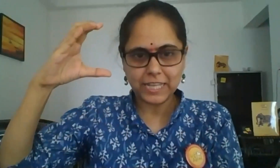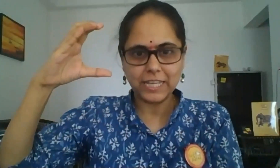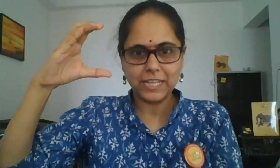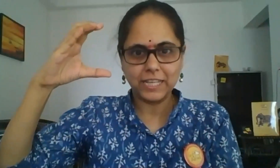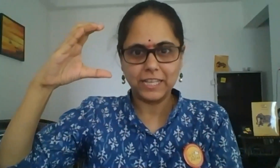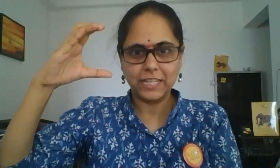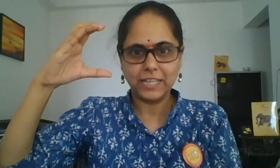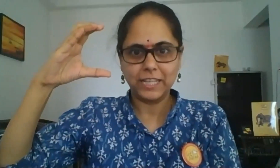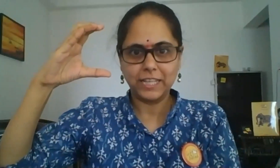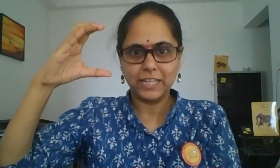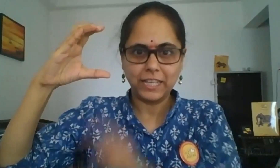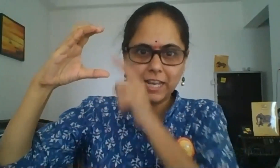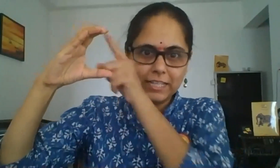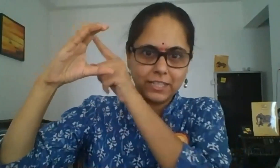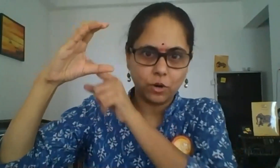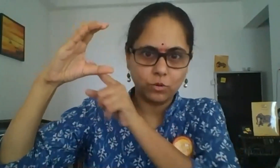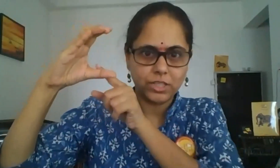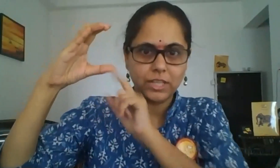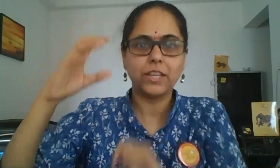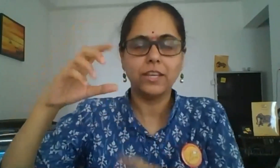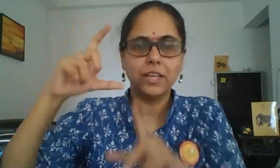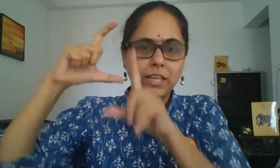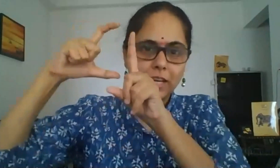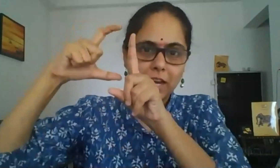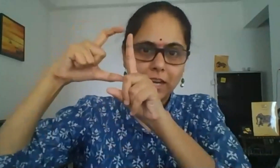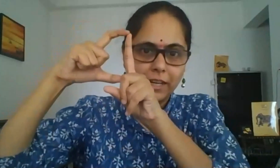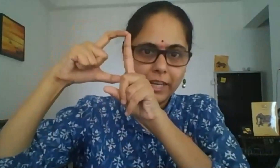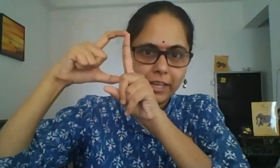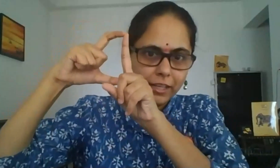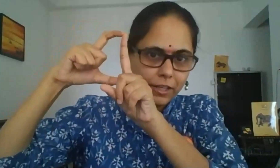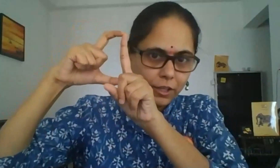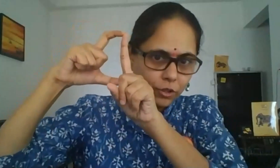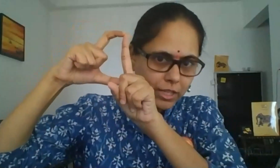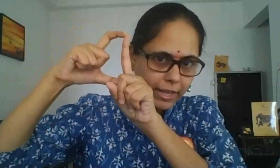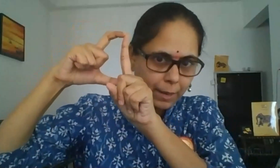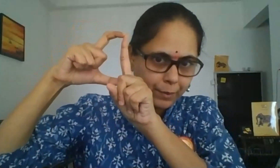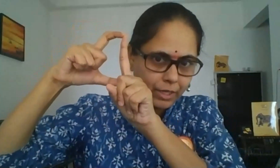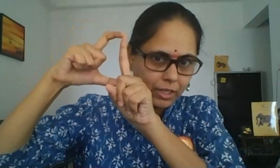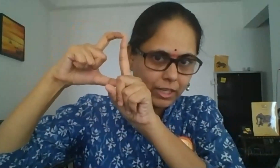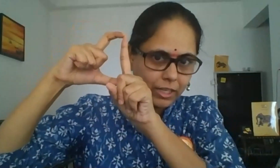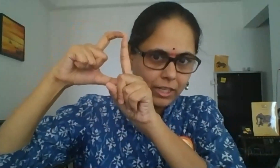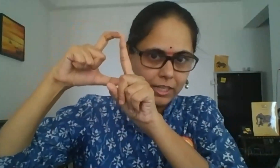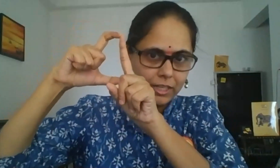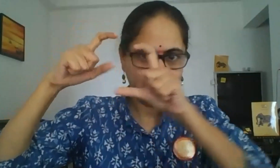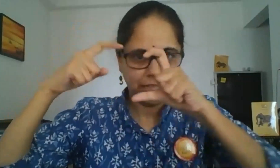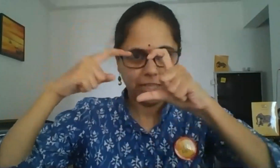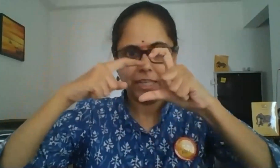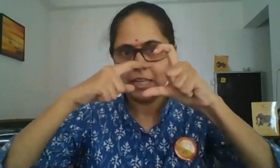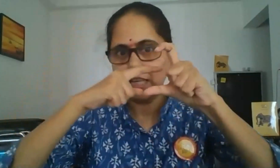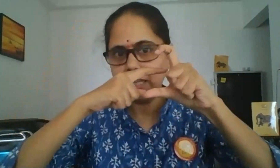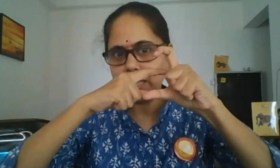C. Nice round C. D. Looks like capital D.